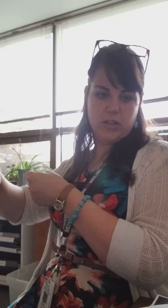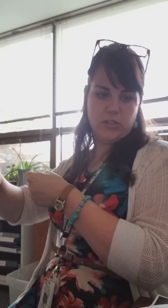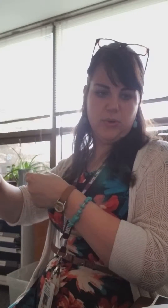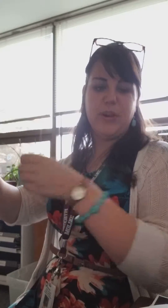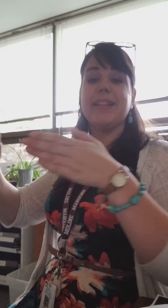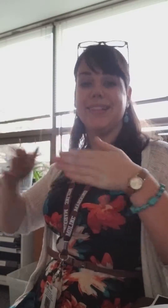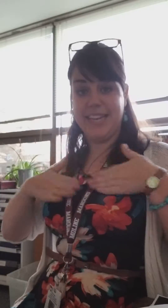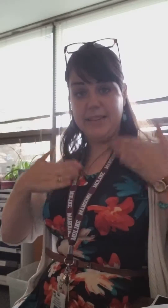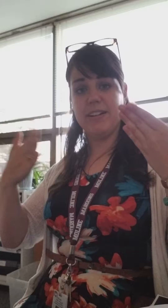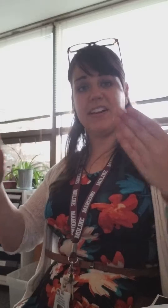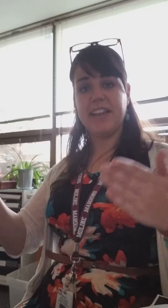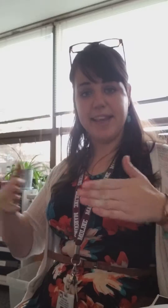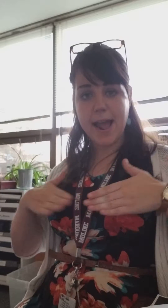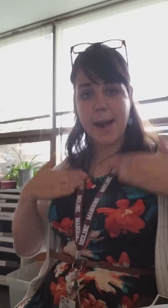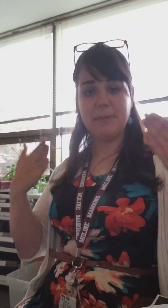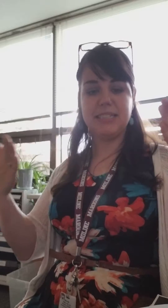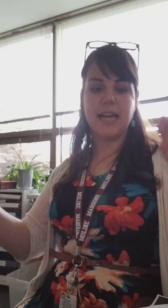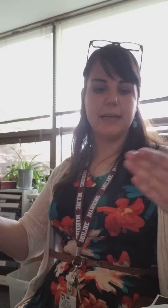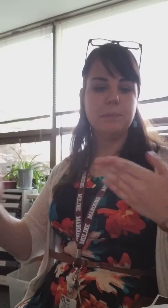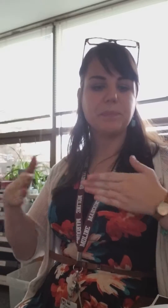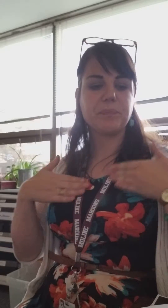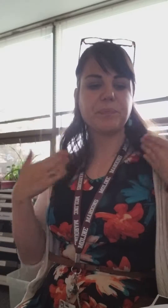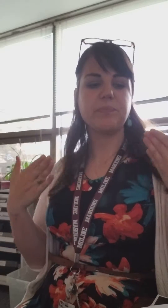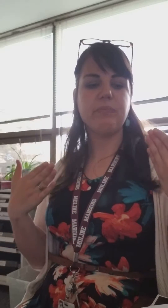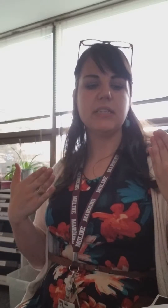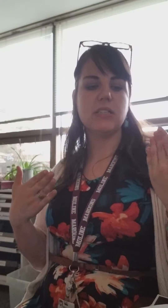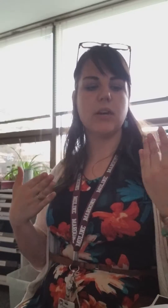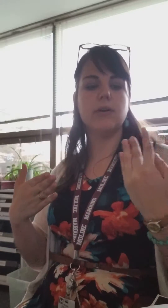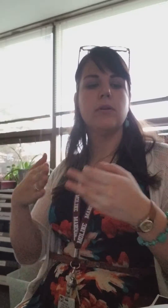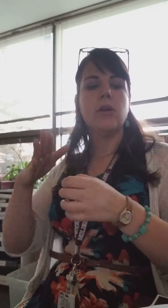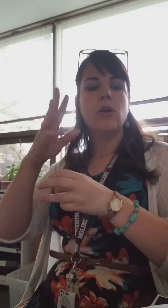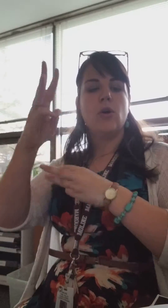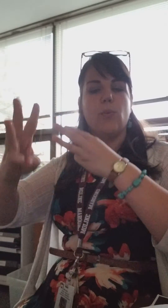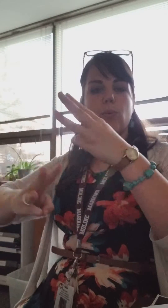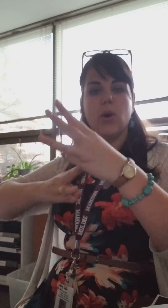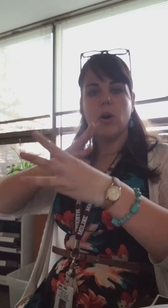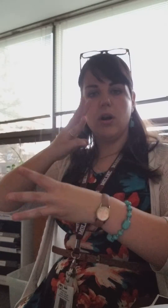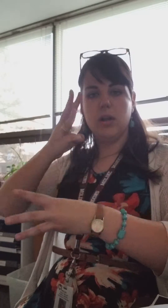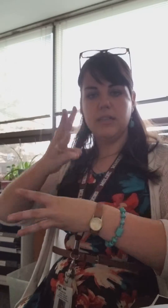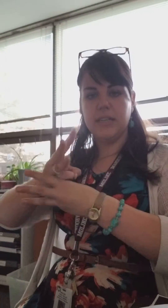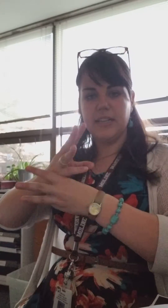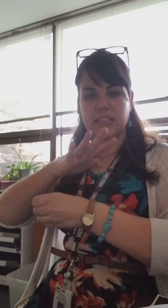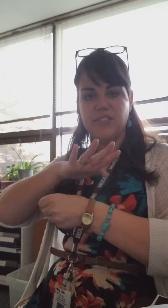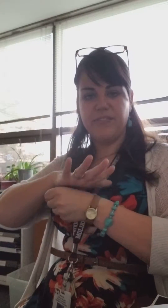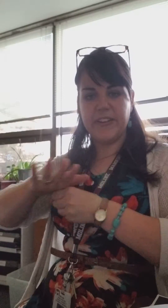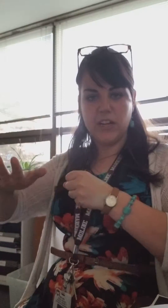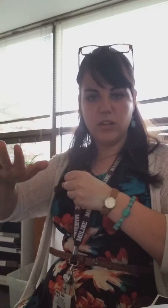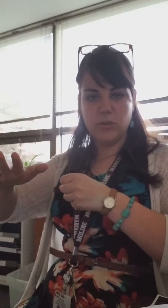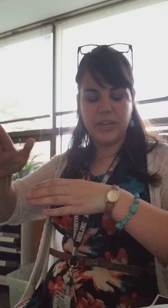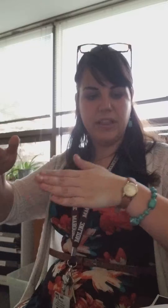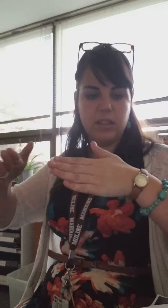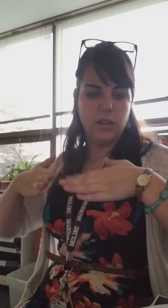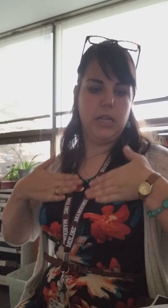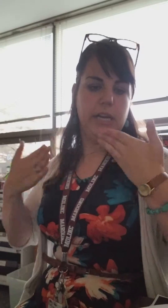Filled with glee. Again, a happy sign. So, world is filled with